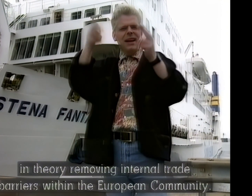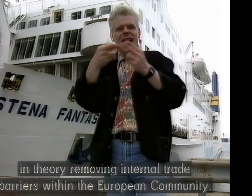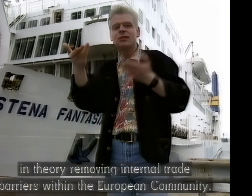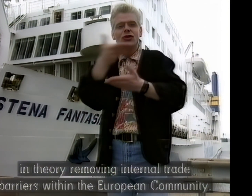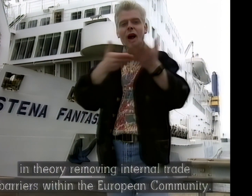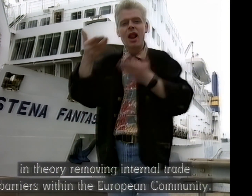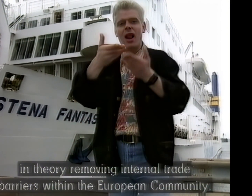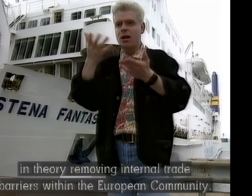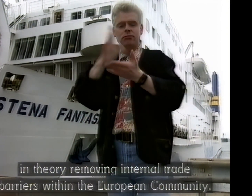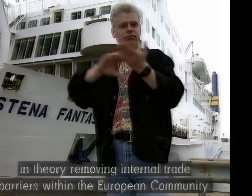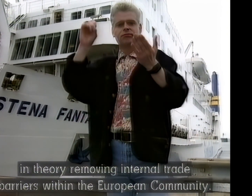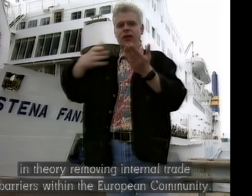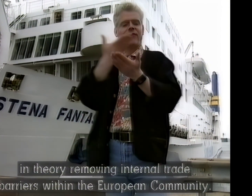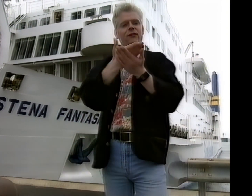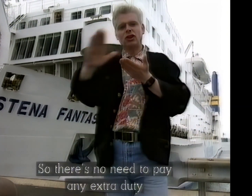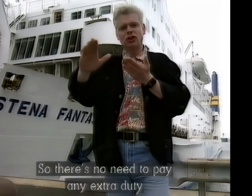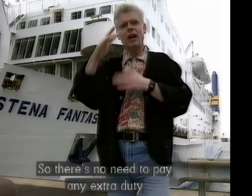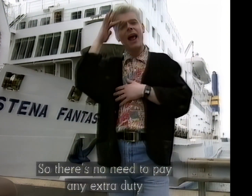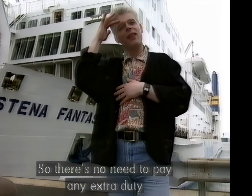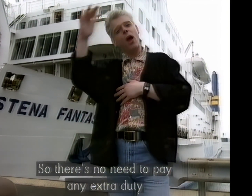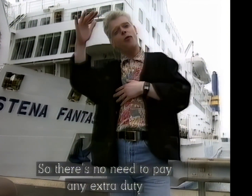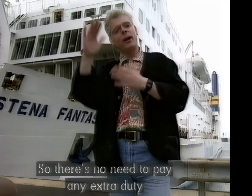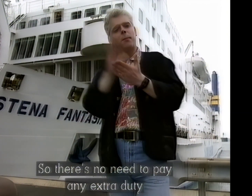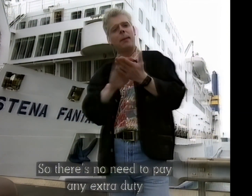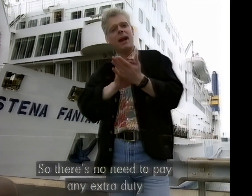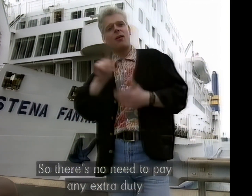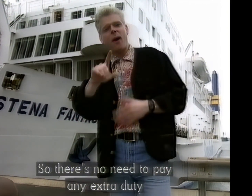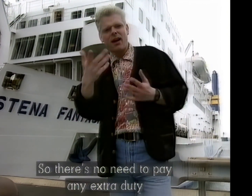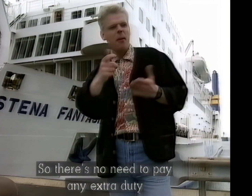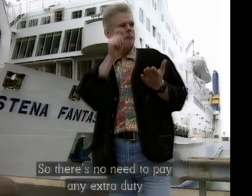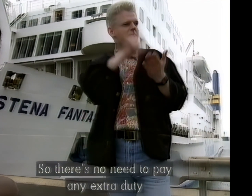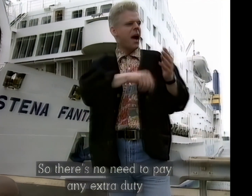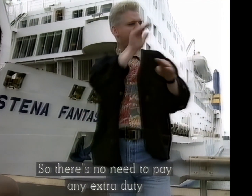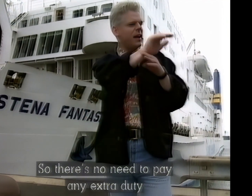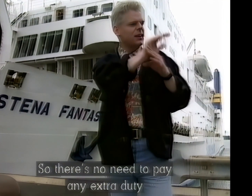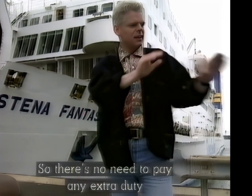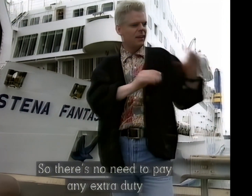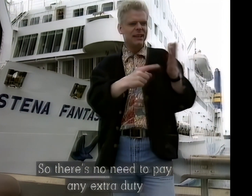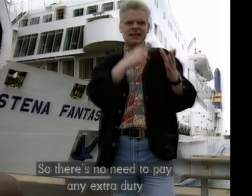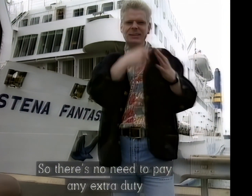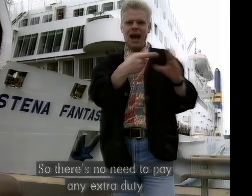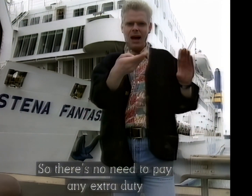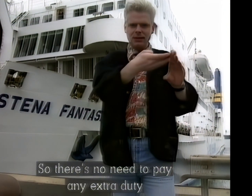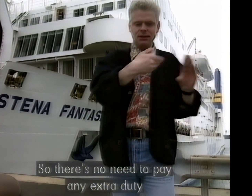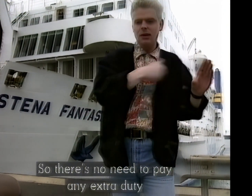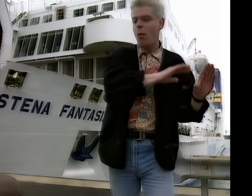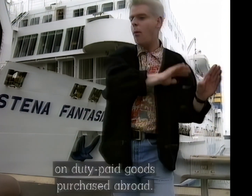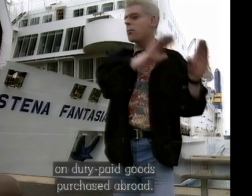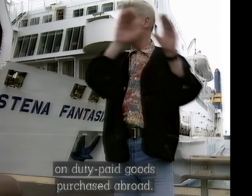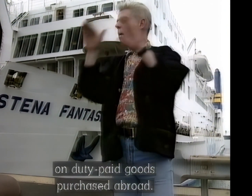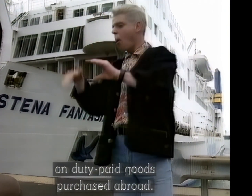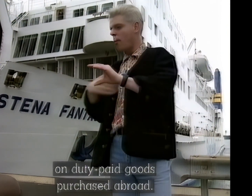So there's no need to pay any extra duty on duty-paid goods purchased abroad.